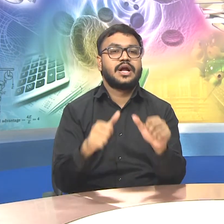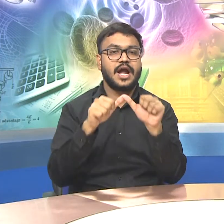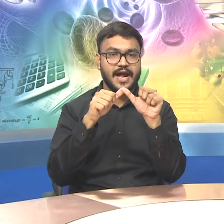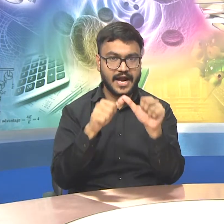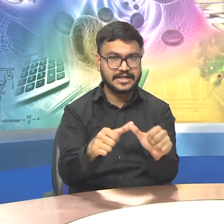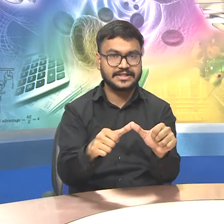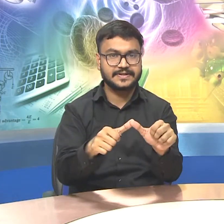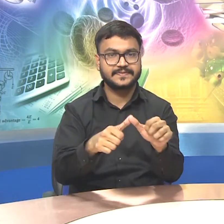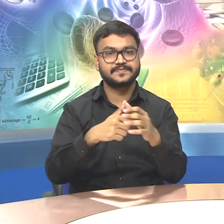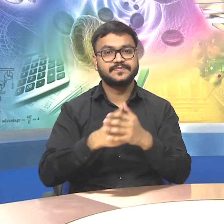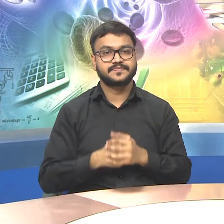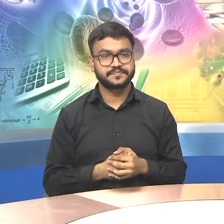And the answer is